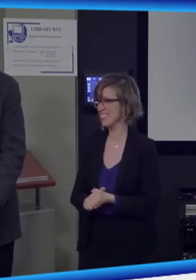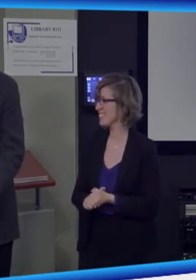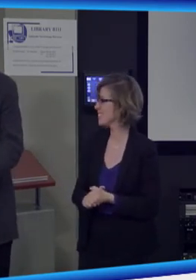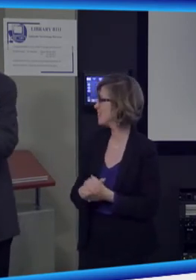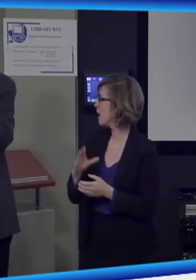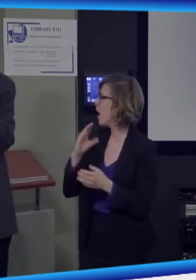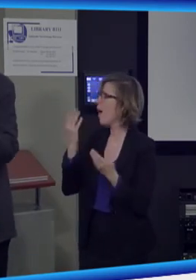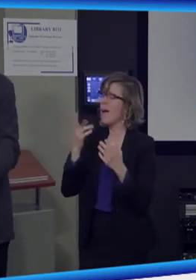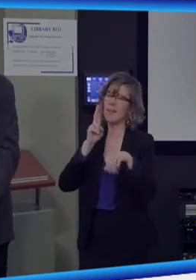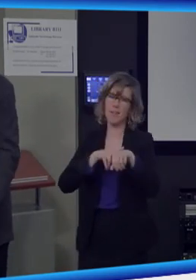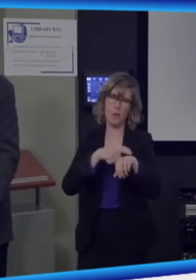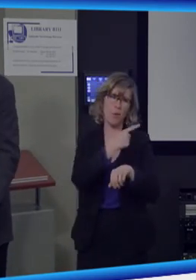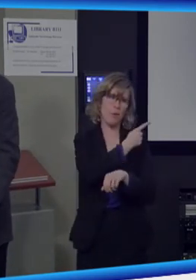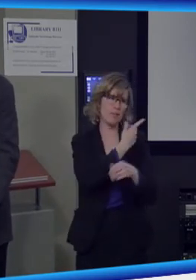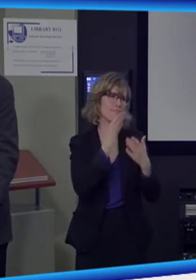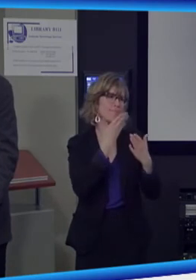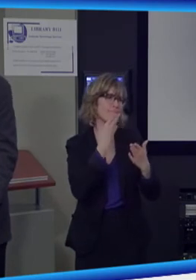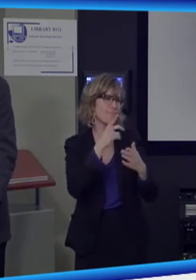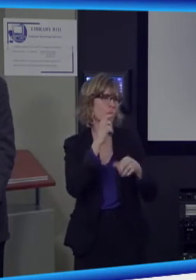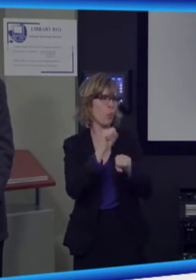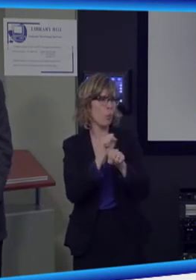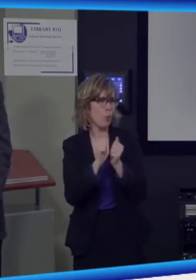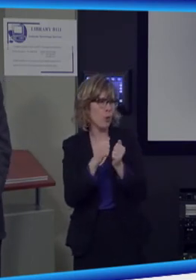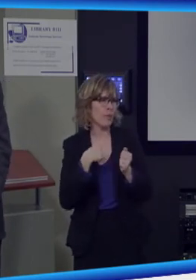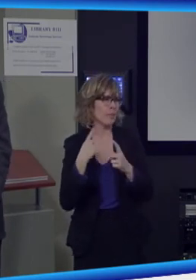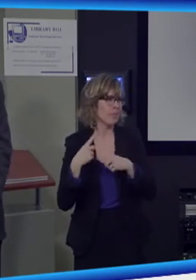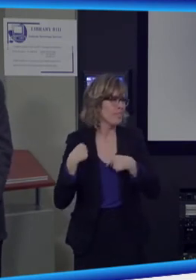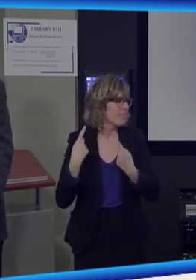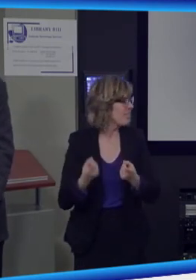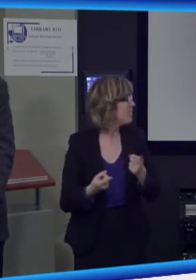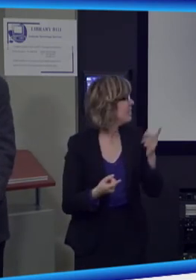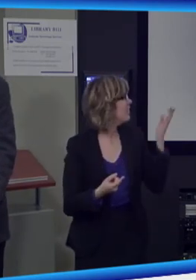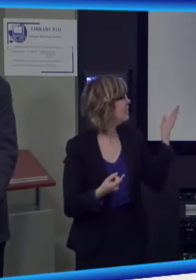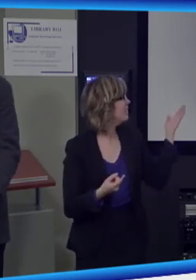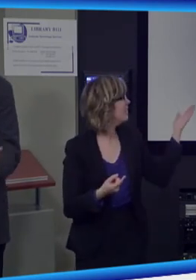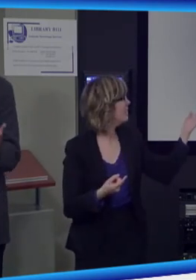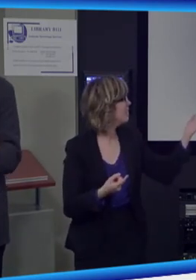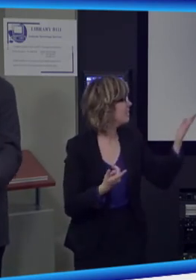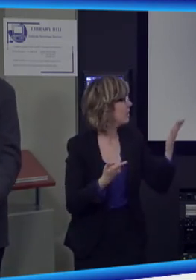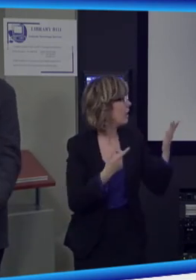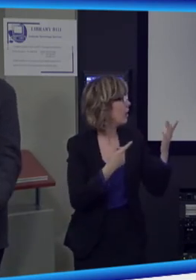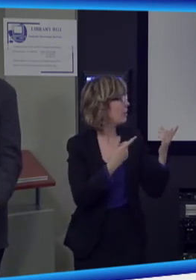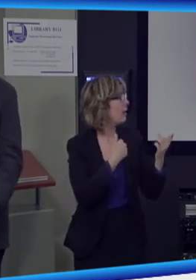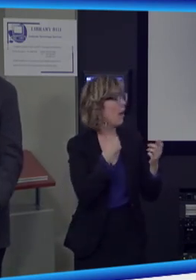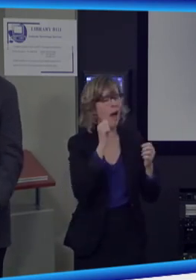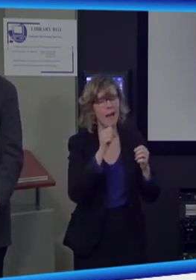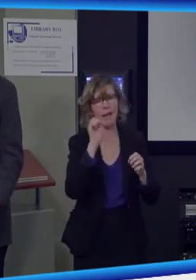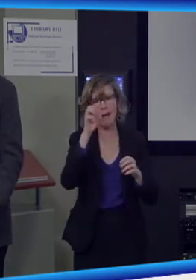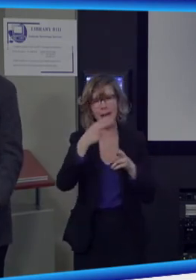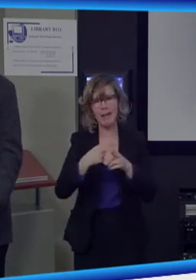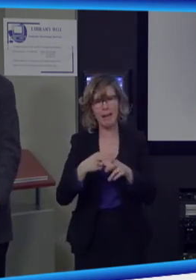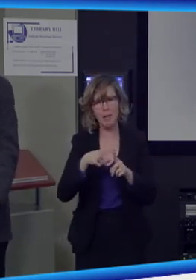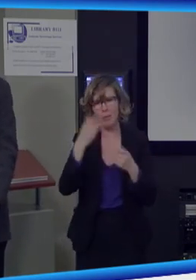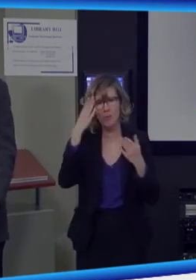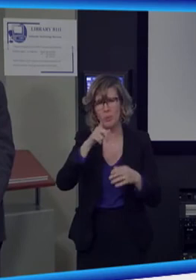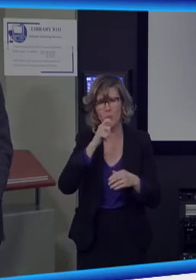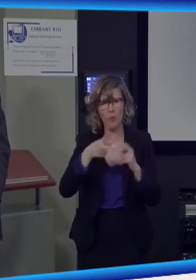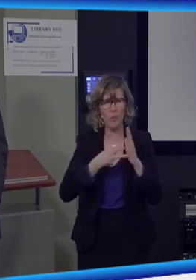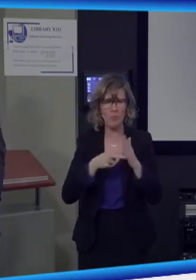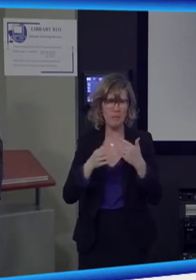And there's my collaborators, a whole bunch of them, which I can't name since you don't know them anyhow, and I'm